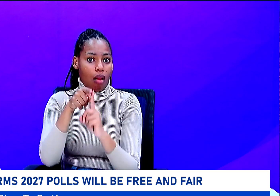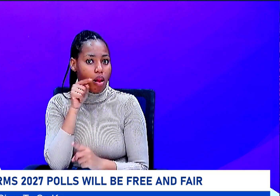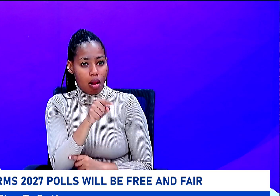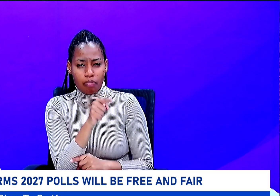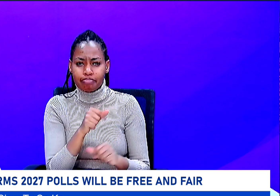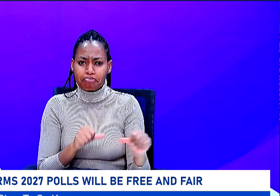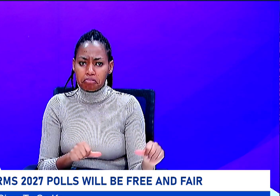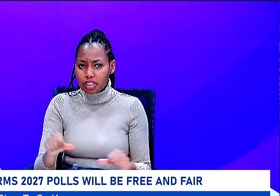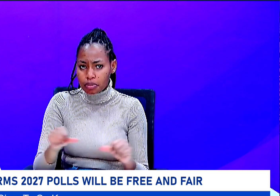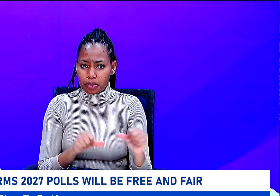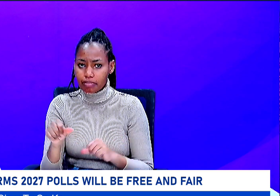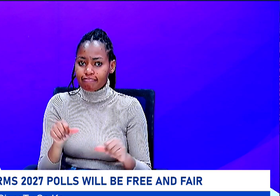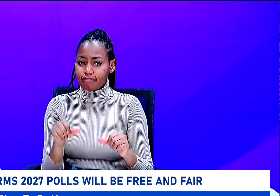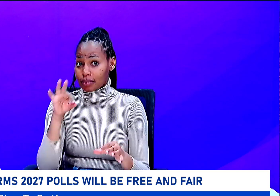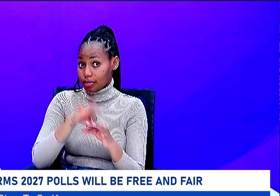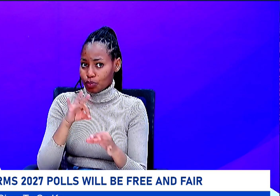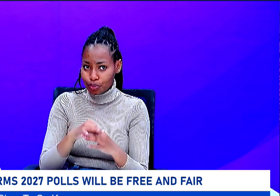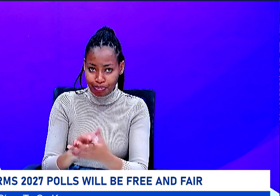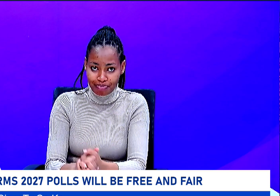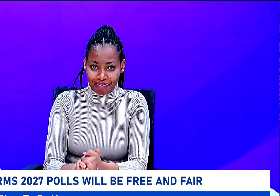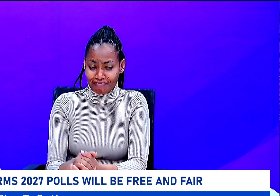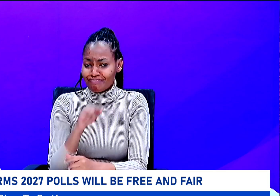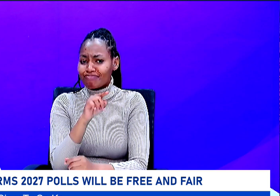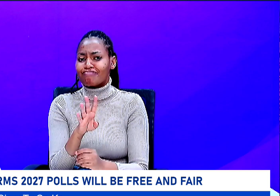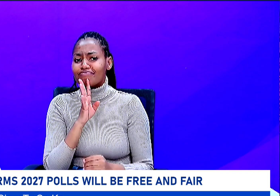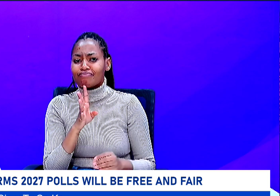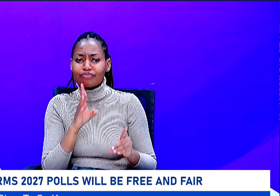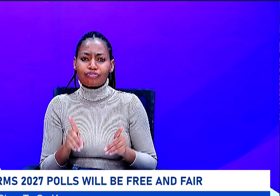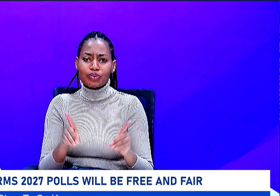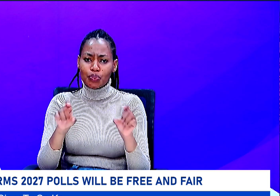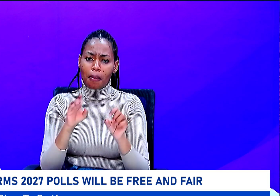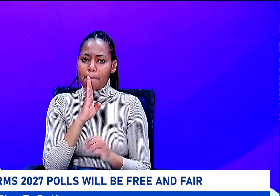a plan by the Kenya Kwanza administration to rig the elections.